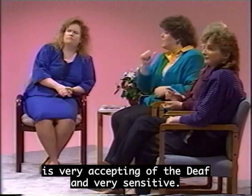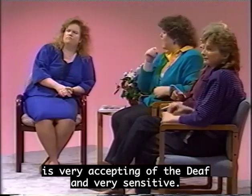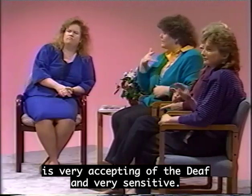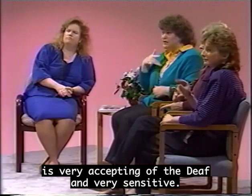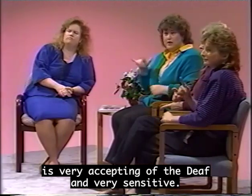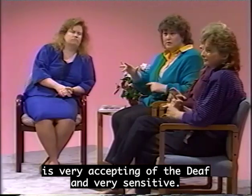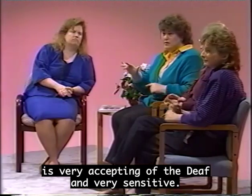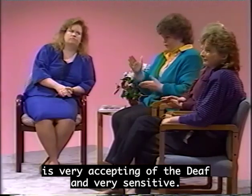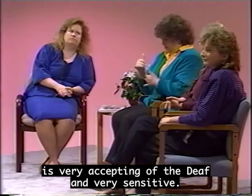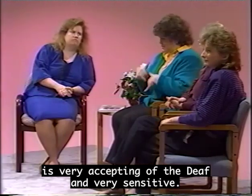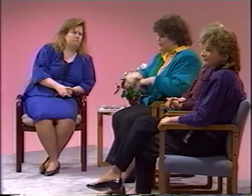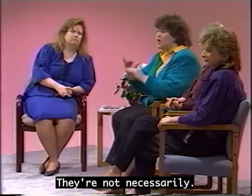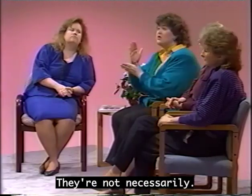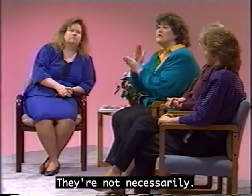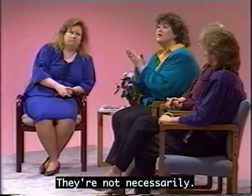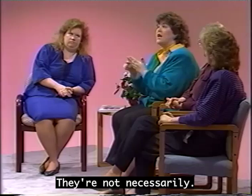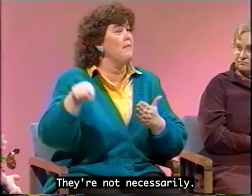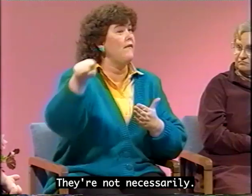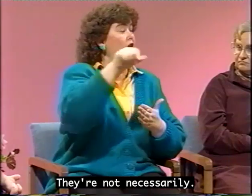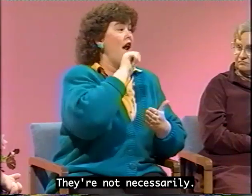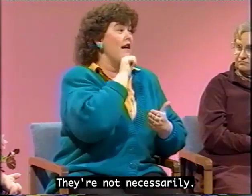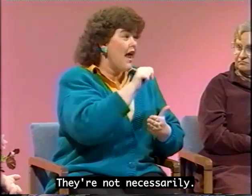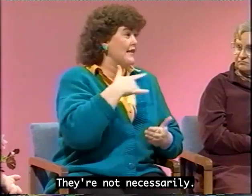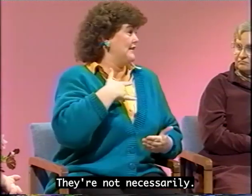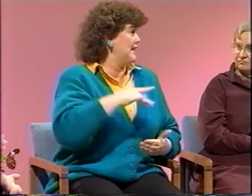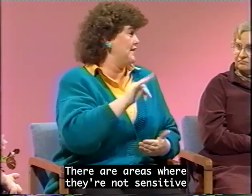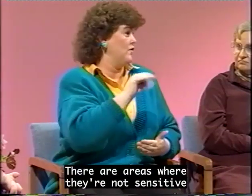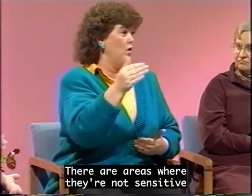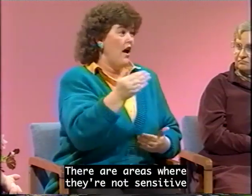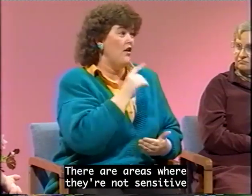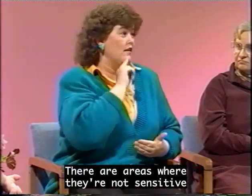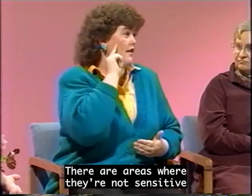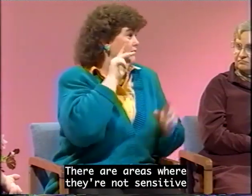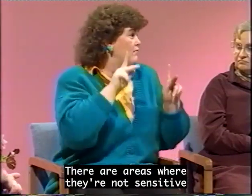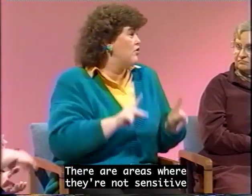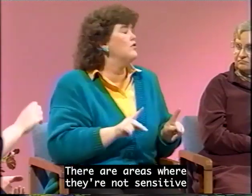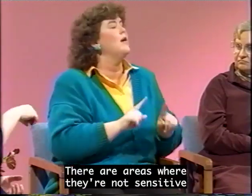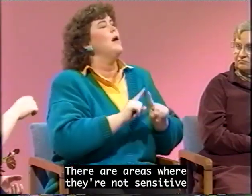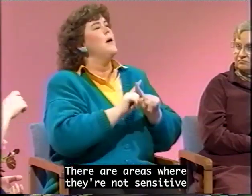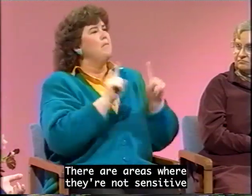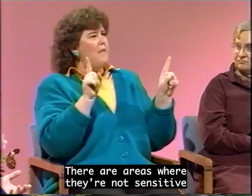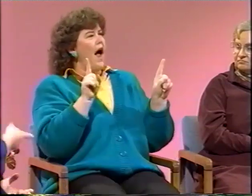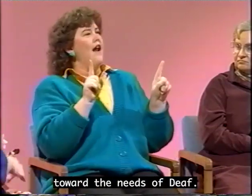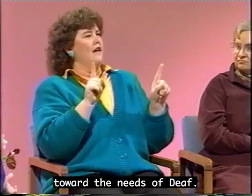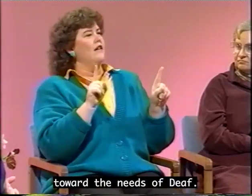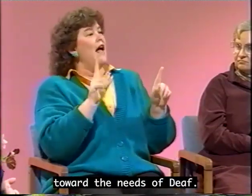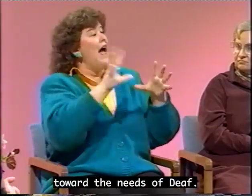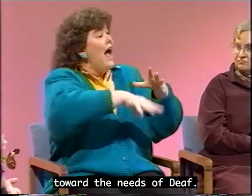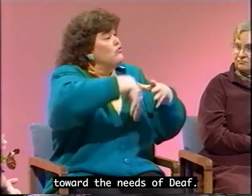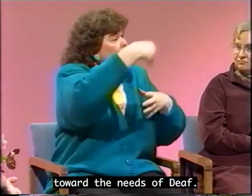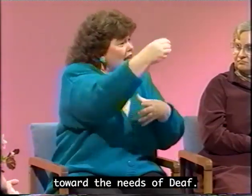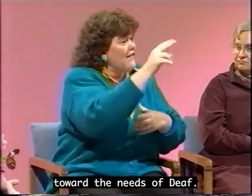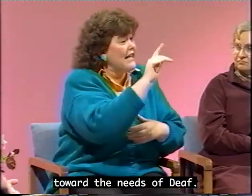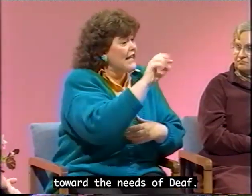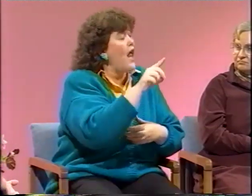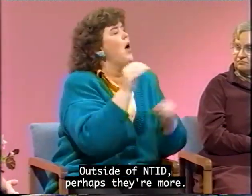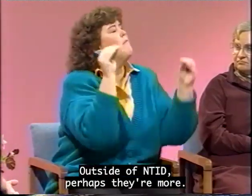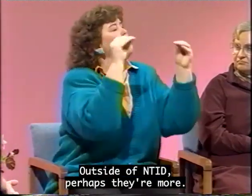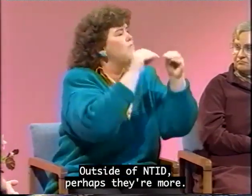of the deaf and very sensitive. They're not necessarily. There are areas where they're not sensitive to the needs of deaf. Outside